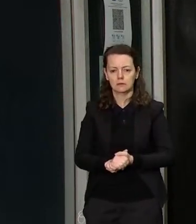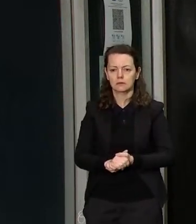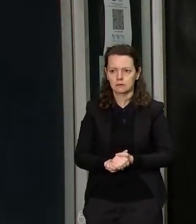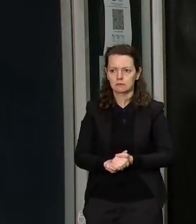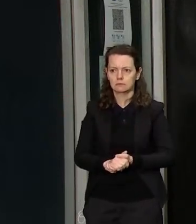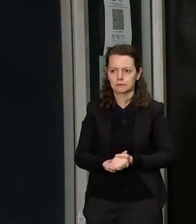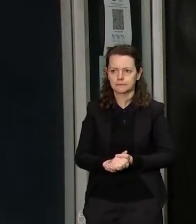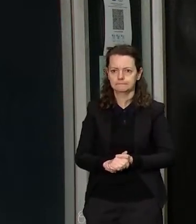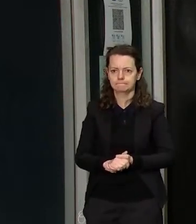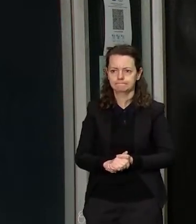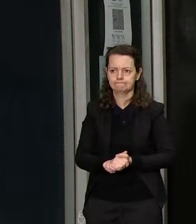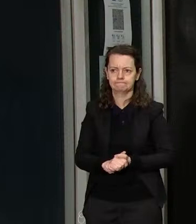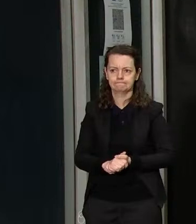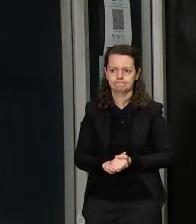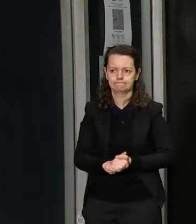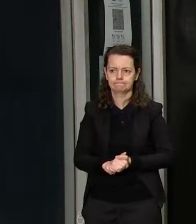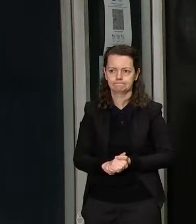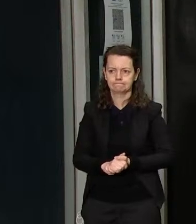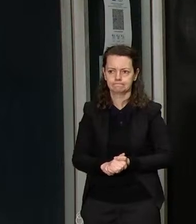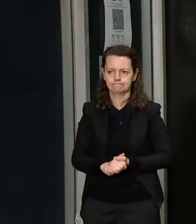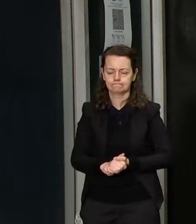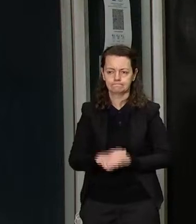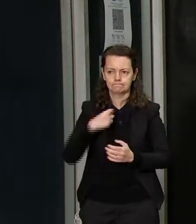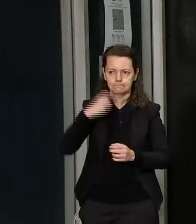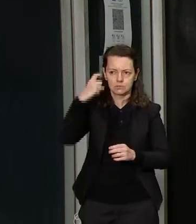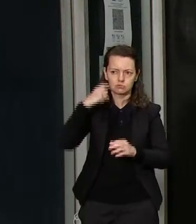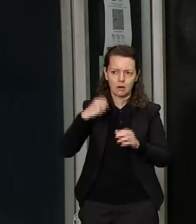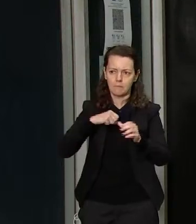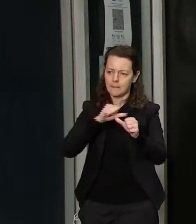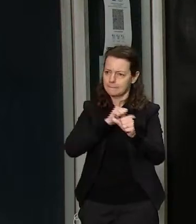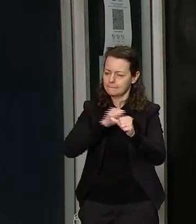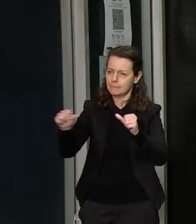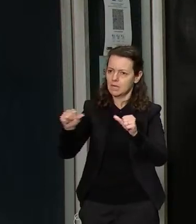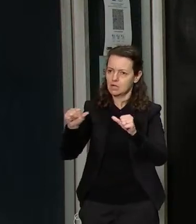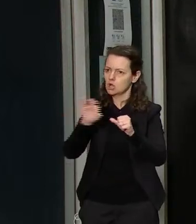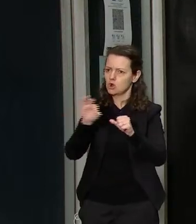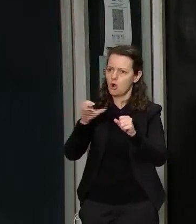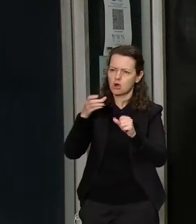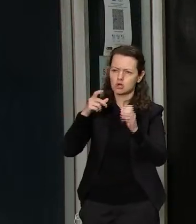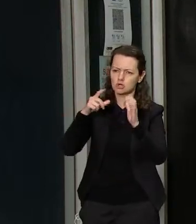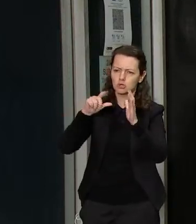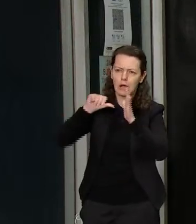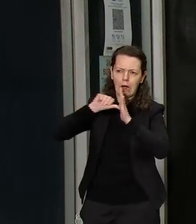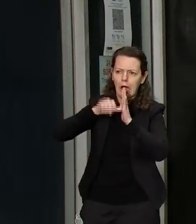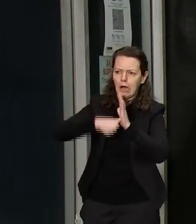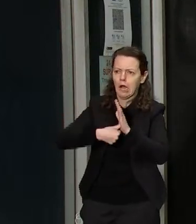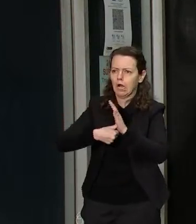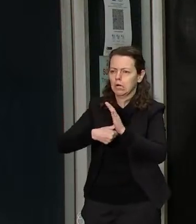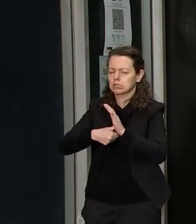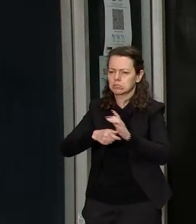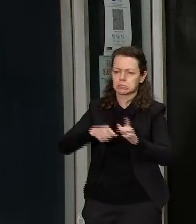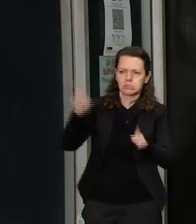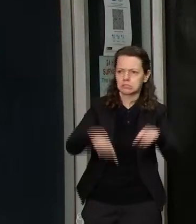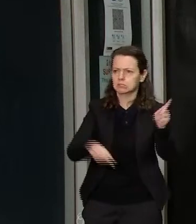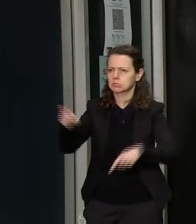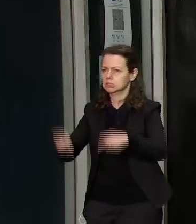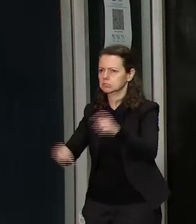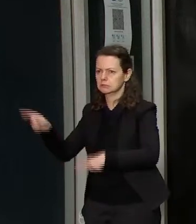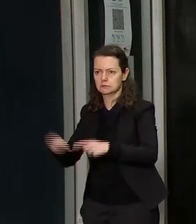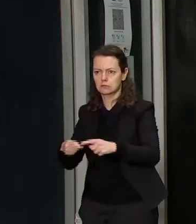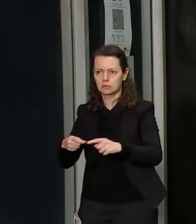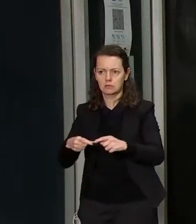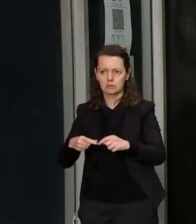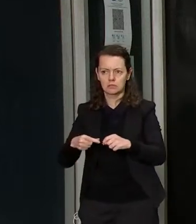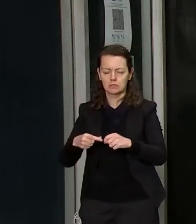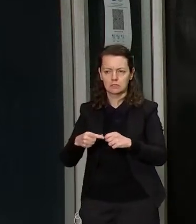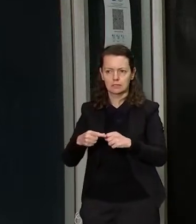We are doing this with the minimum kind of restrictions that keep us safe. The alternative of this